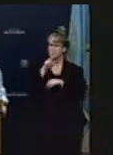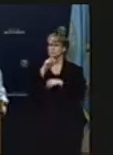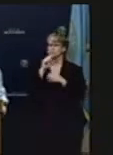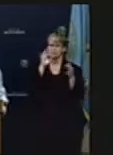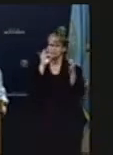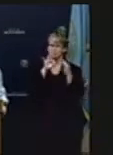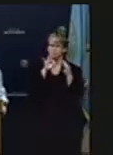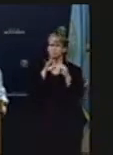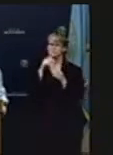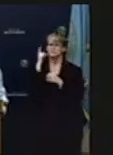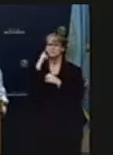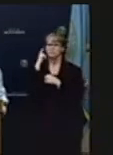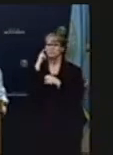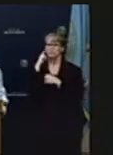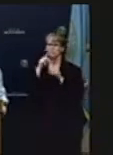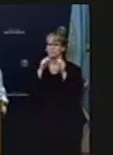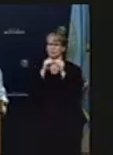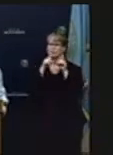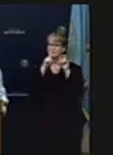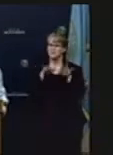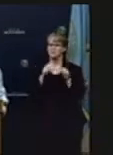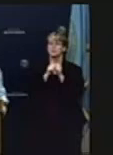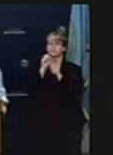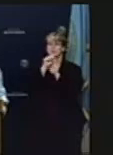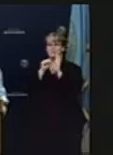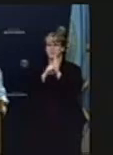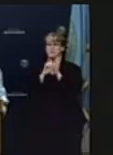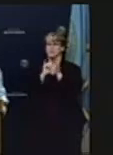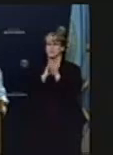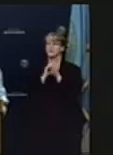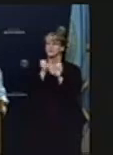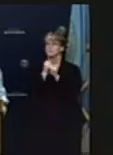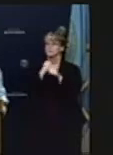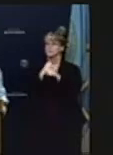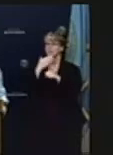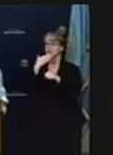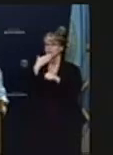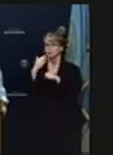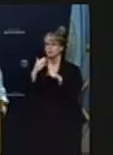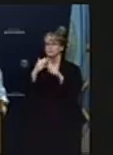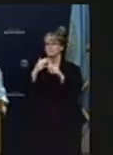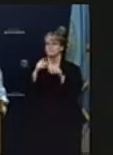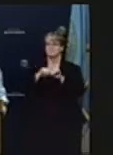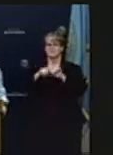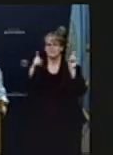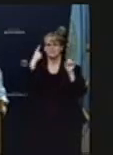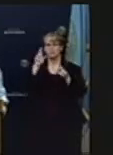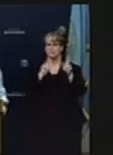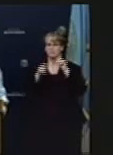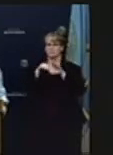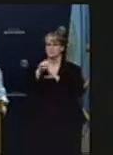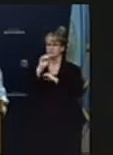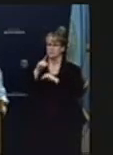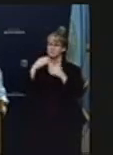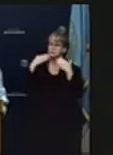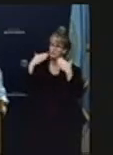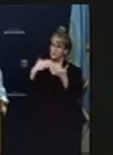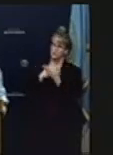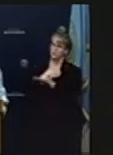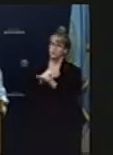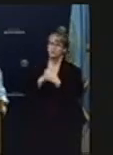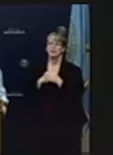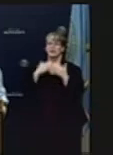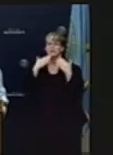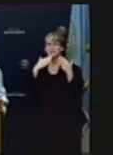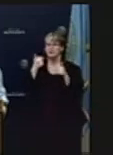been more testing available across the state. That's going to make a huge difference for South Dakotans. So thank you for that. And really thank you to